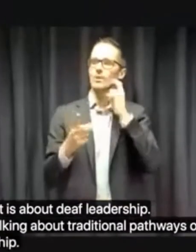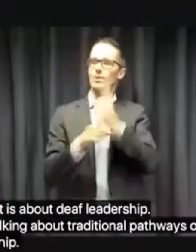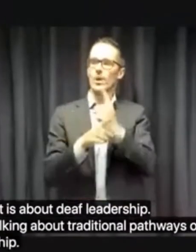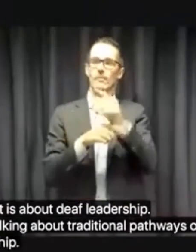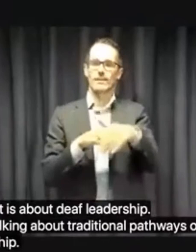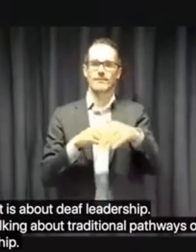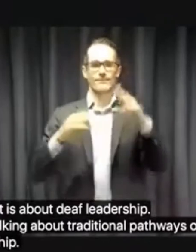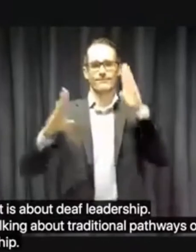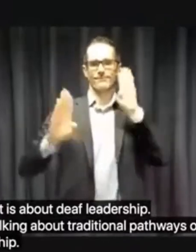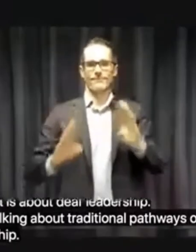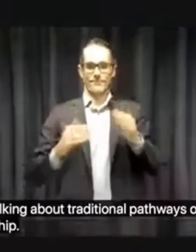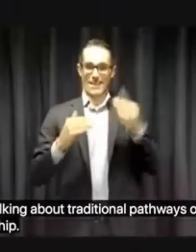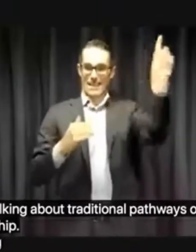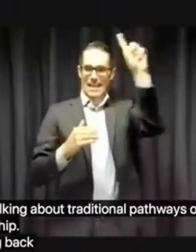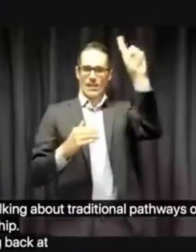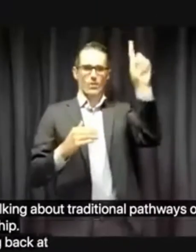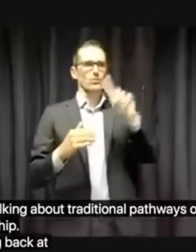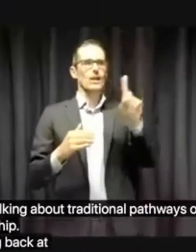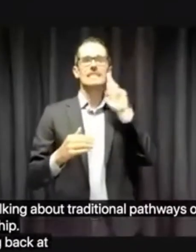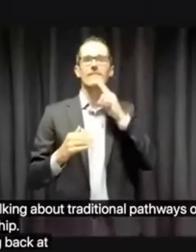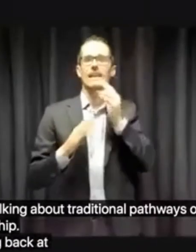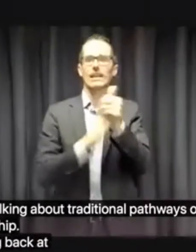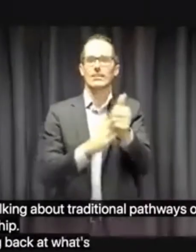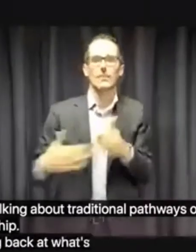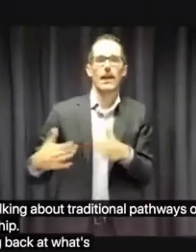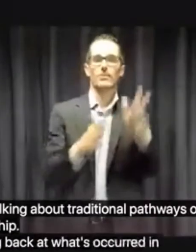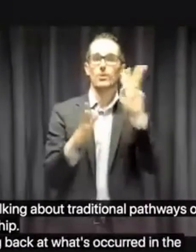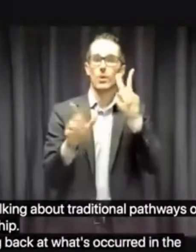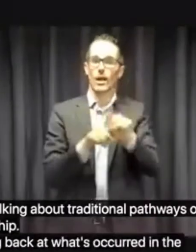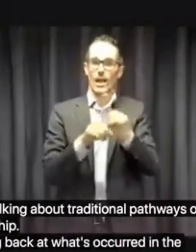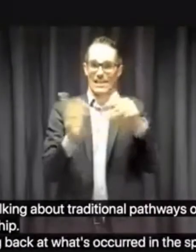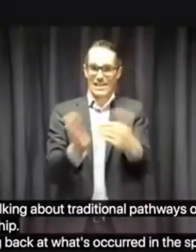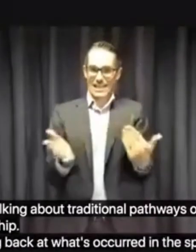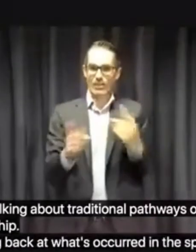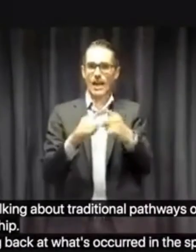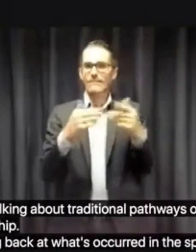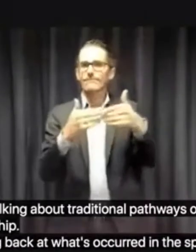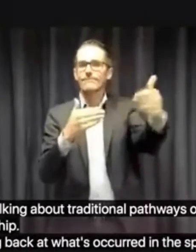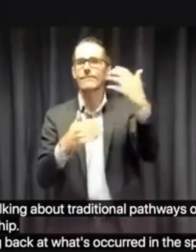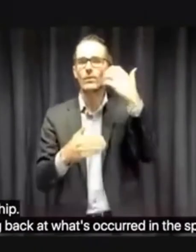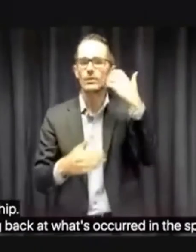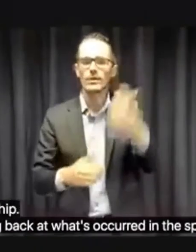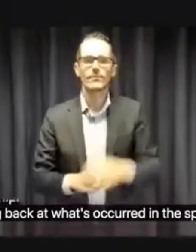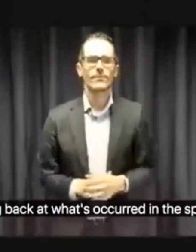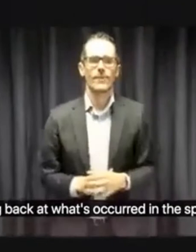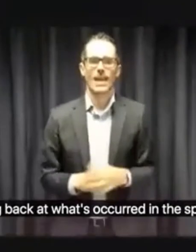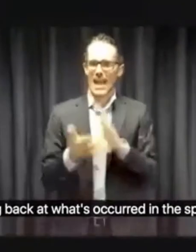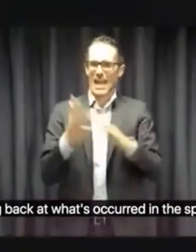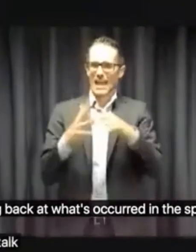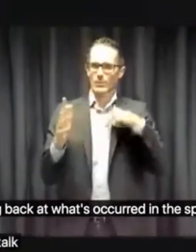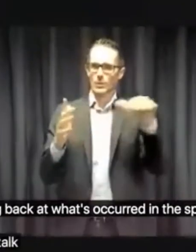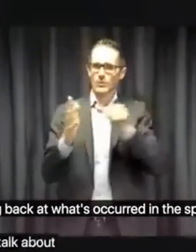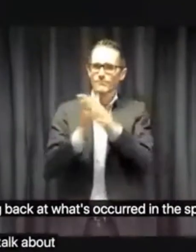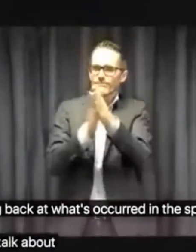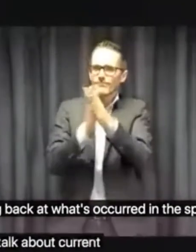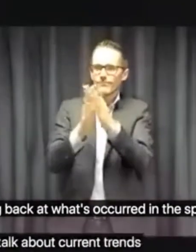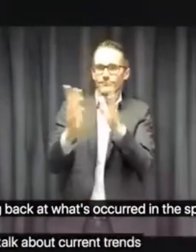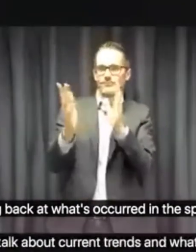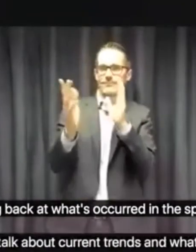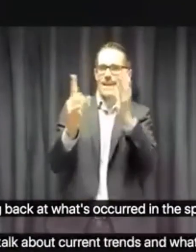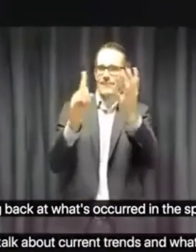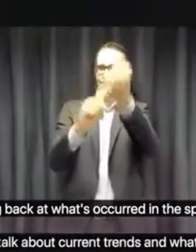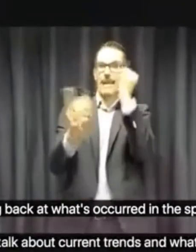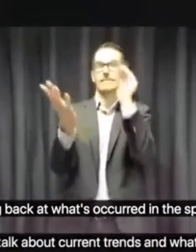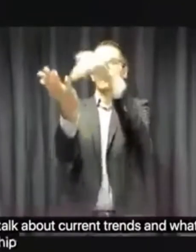years. I'll also talk about the current trends and what the leadership pathways are for deaf people in 2020